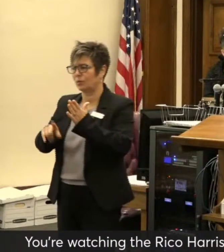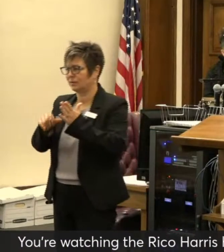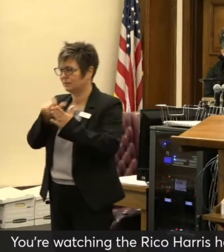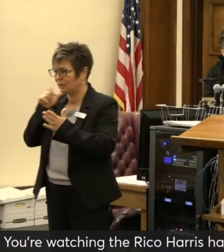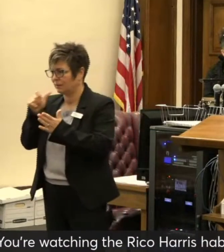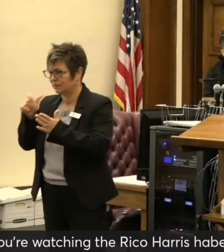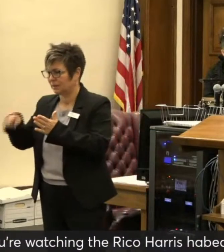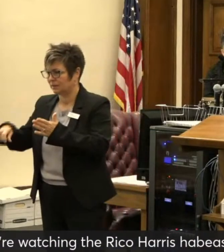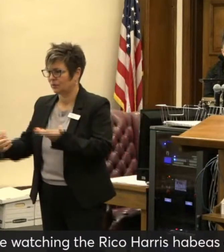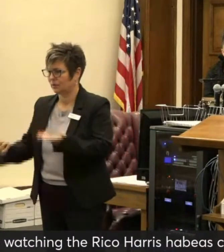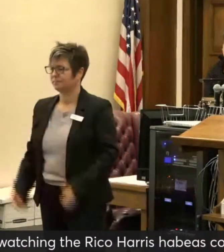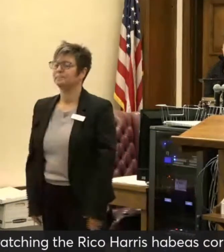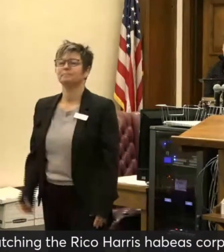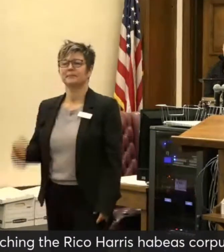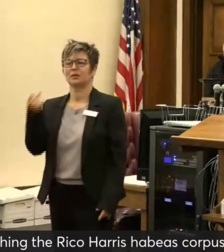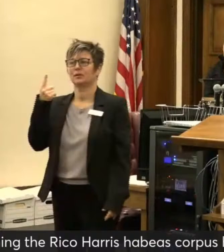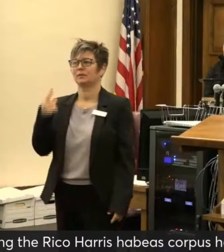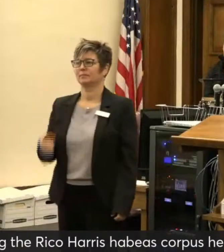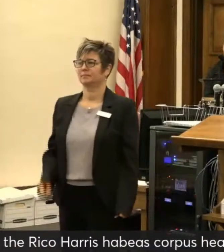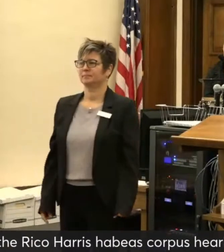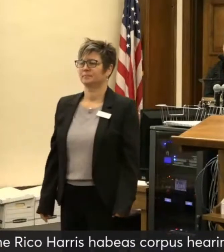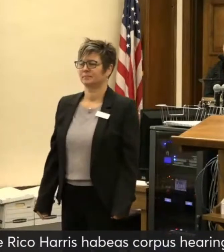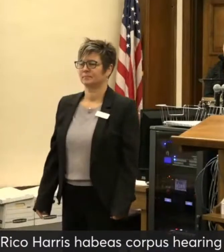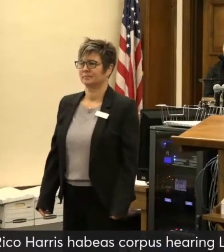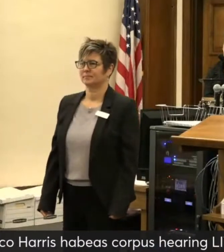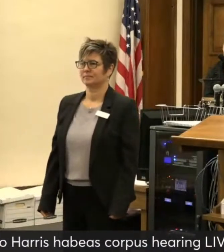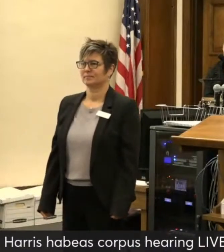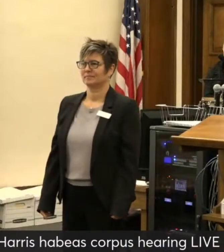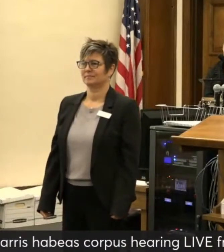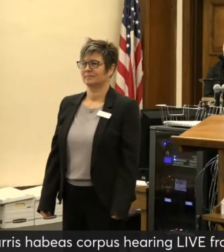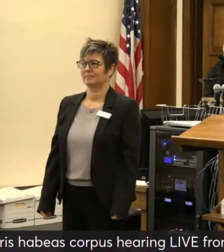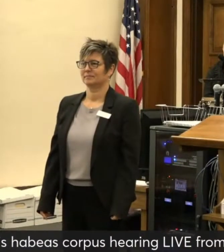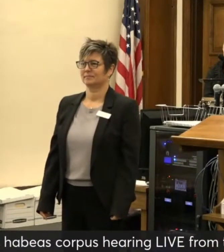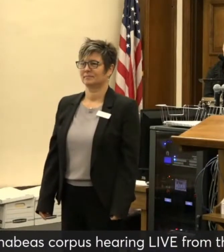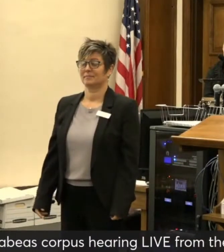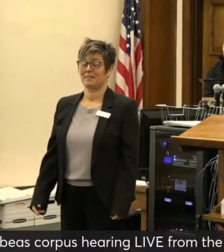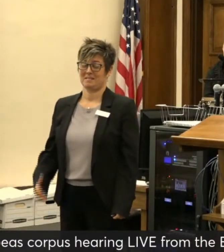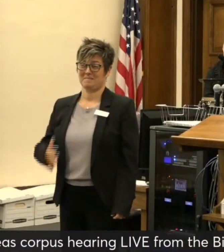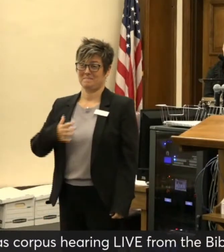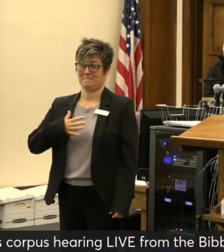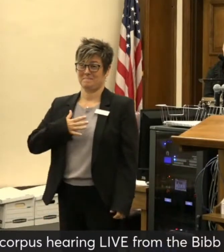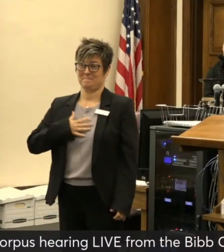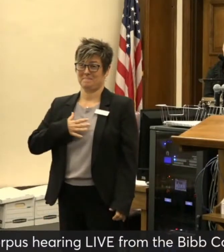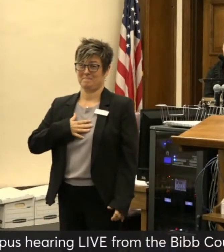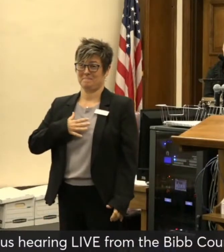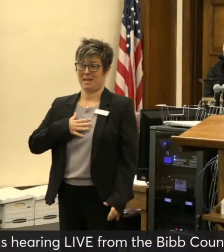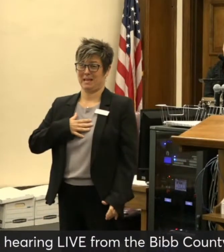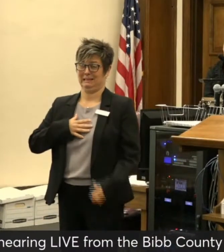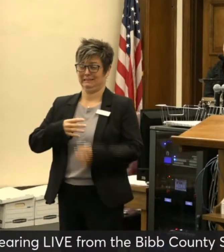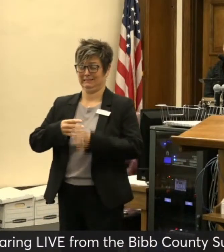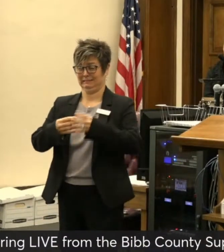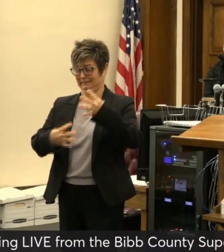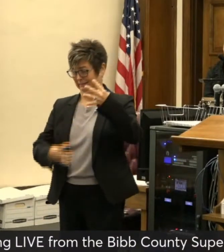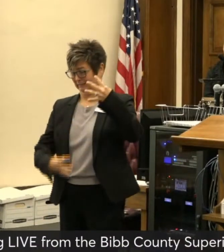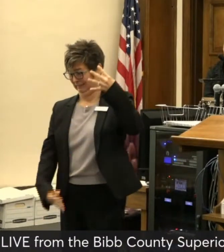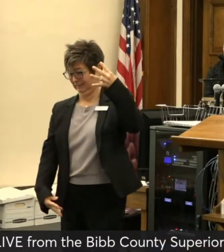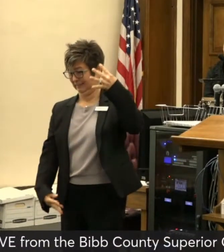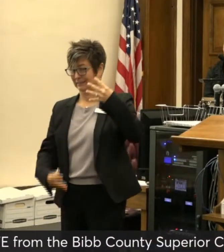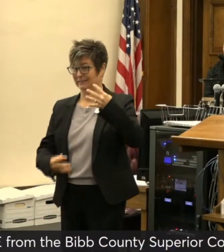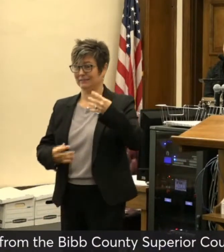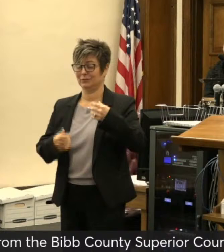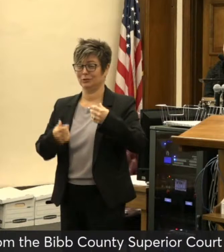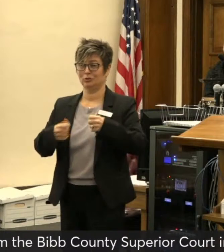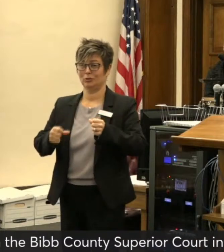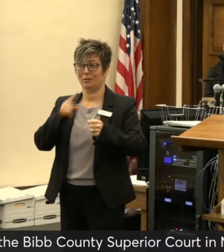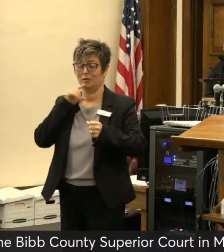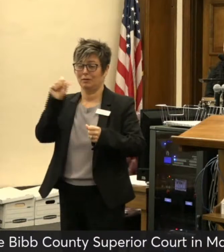I understand, Your Honor. I know mine is quite voluminous, so I will try to make mine brief as I walk through